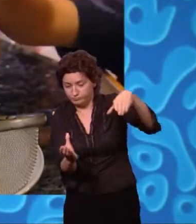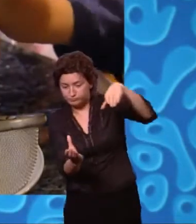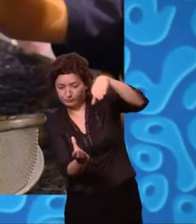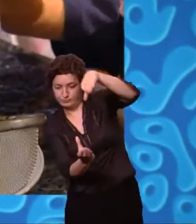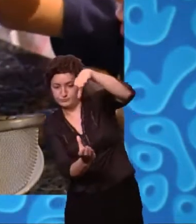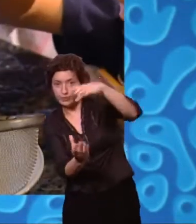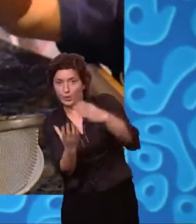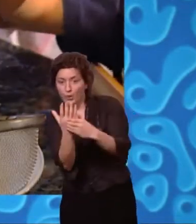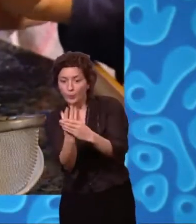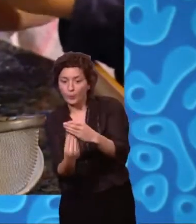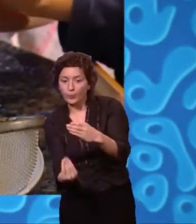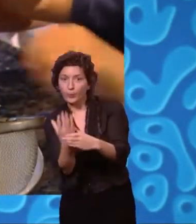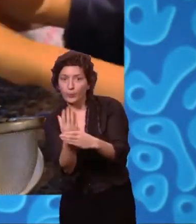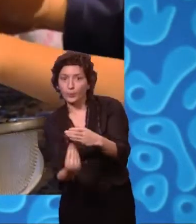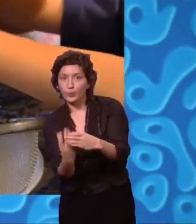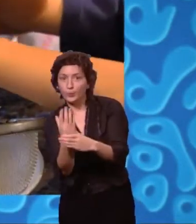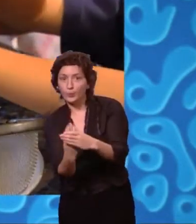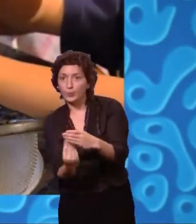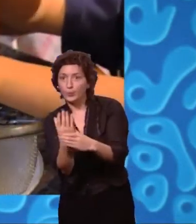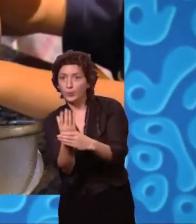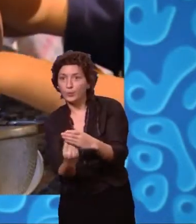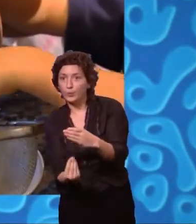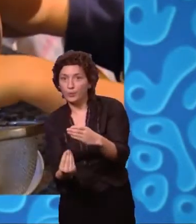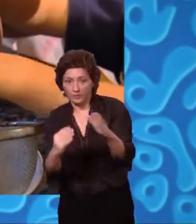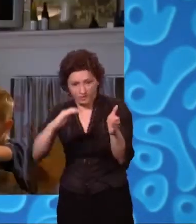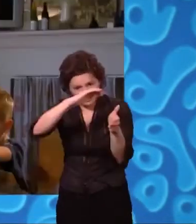Now the water can be drained away.